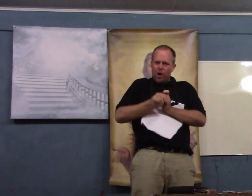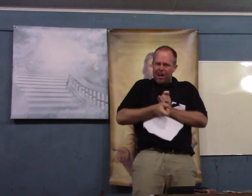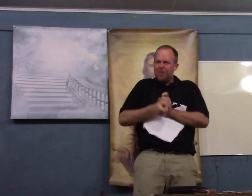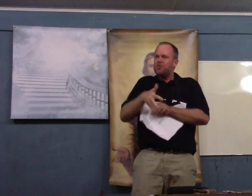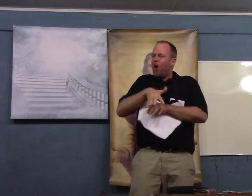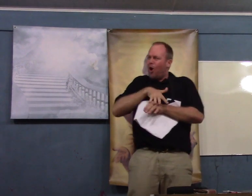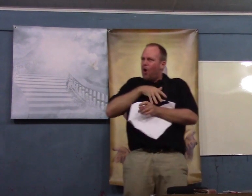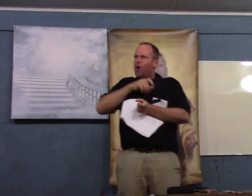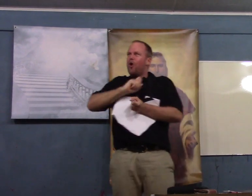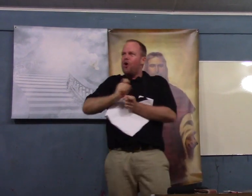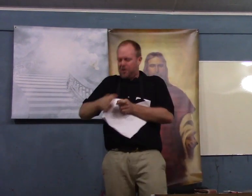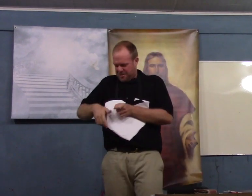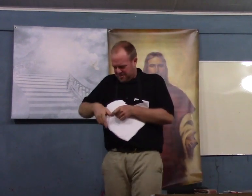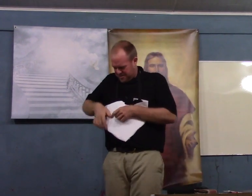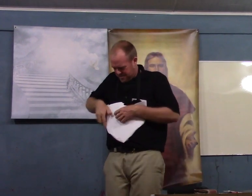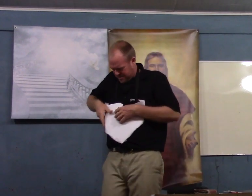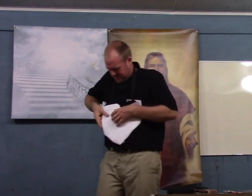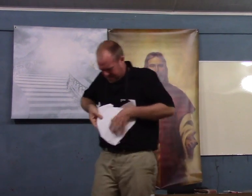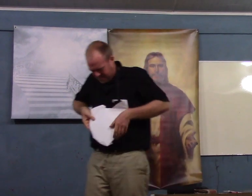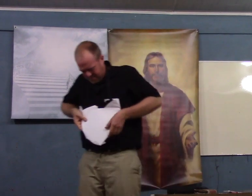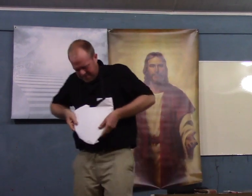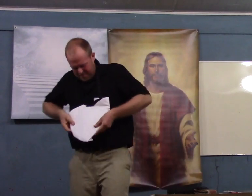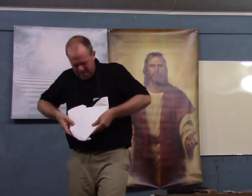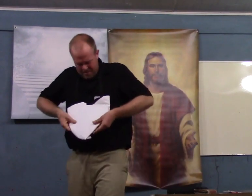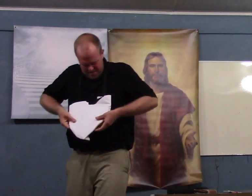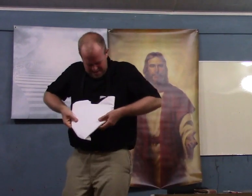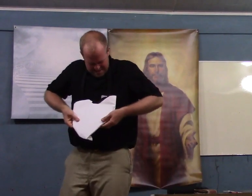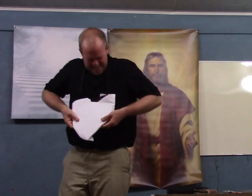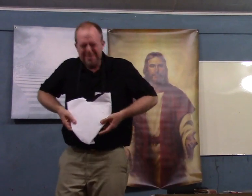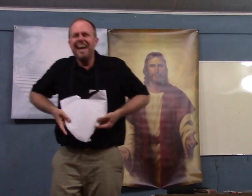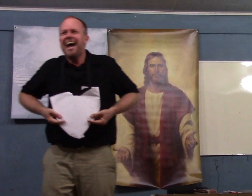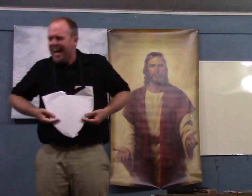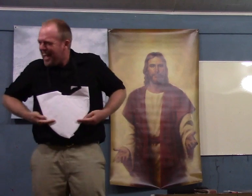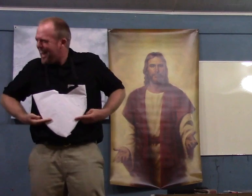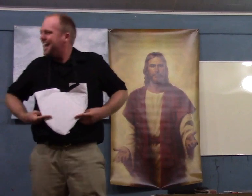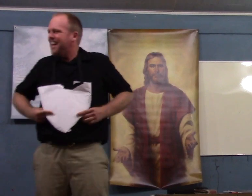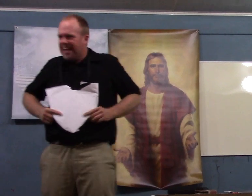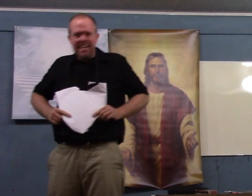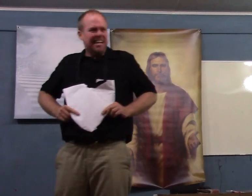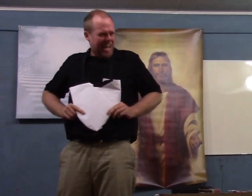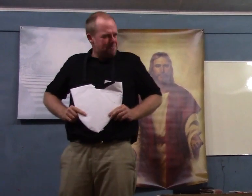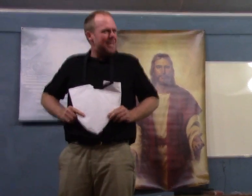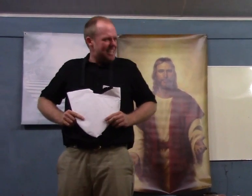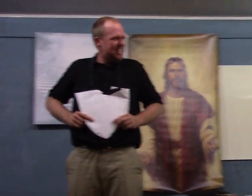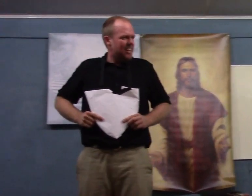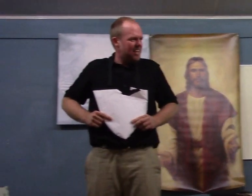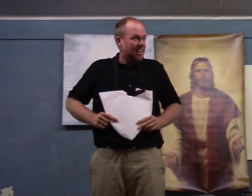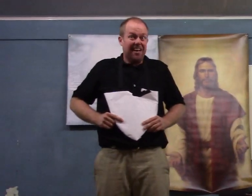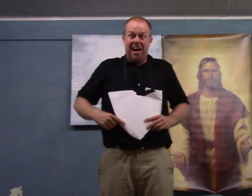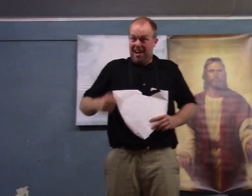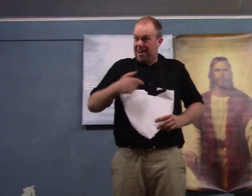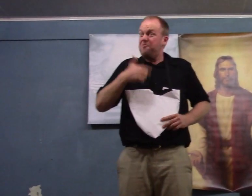Changing slowly. got it now.